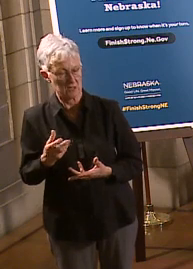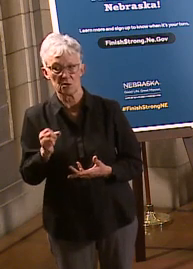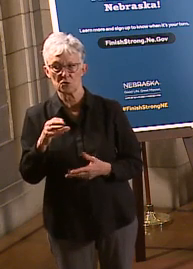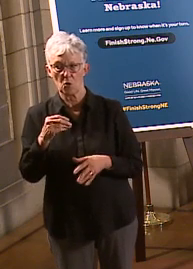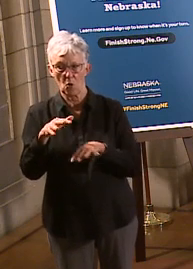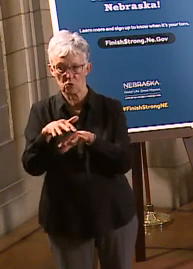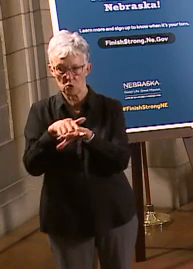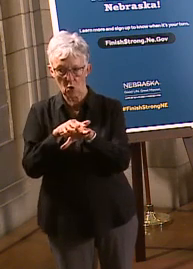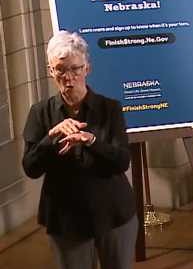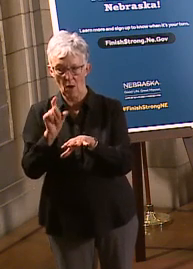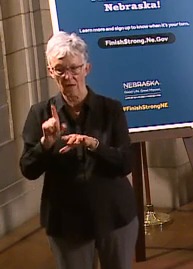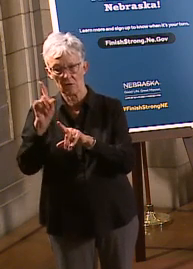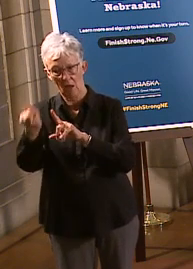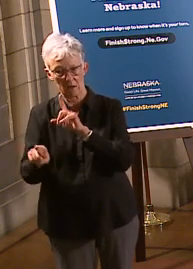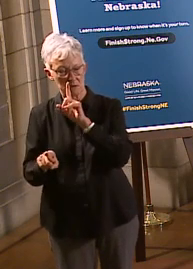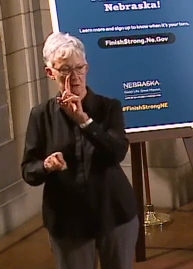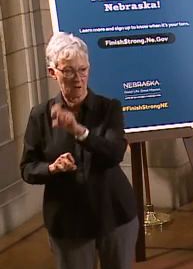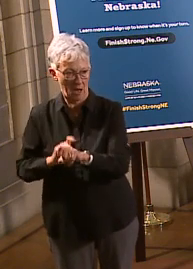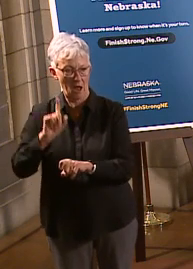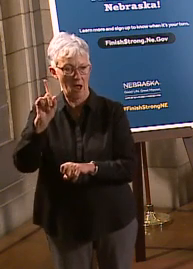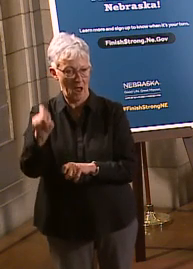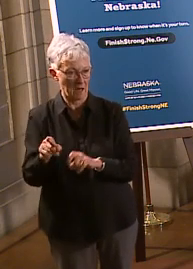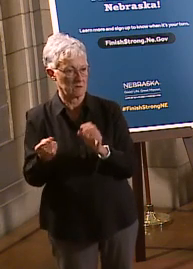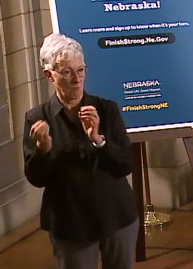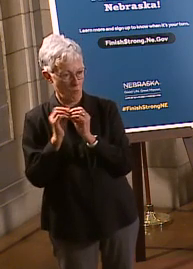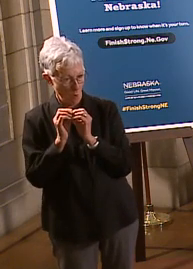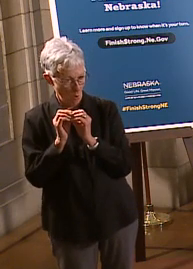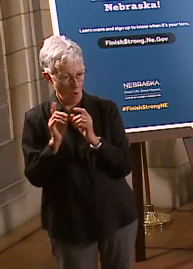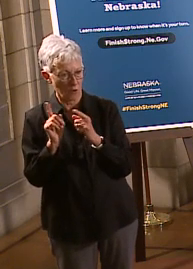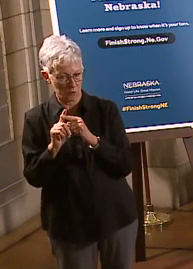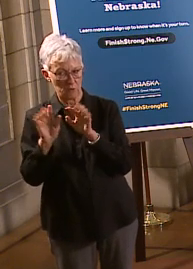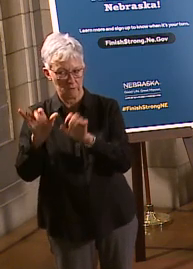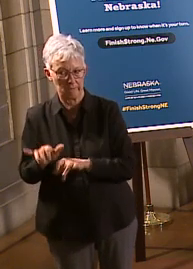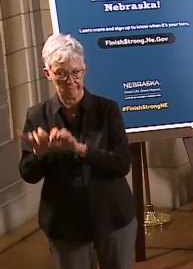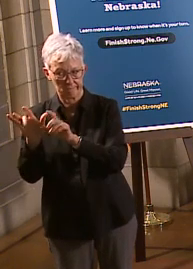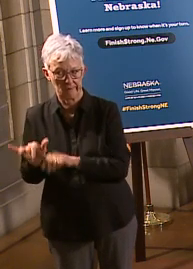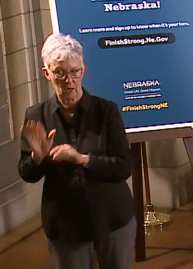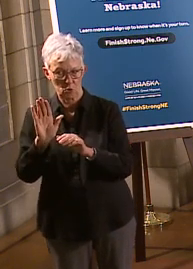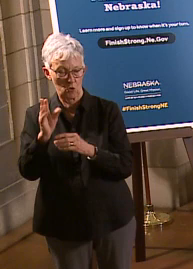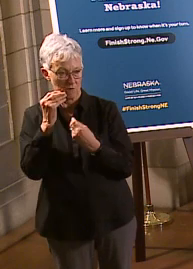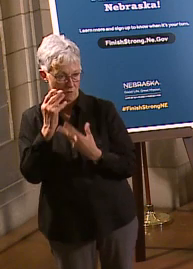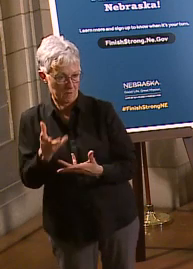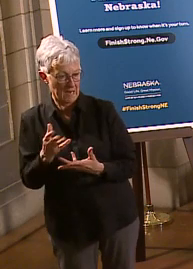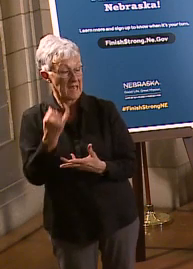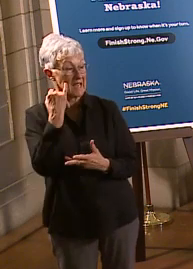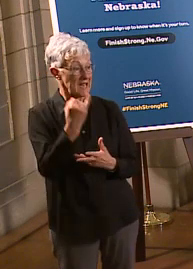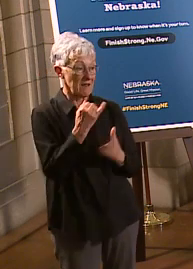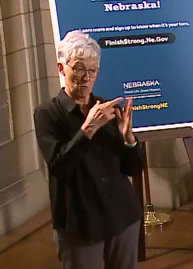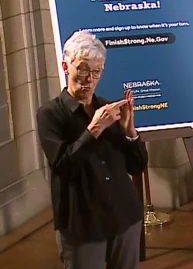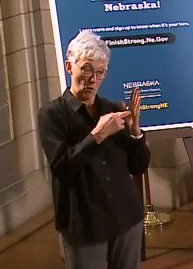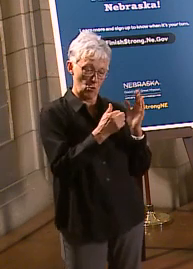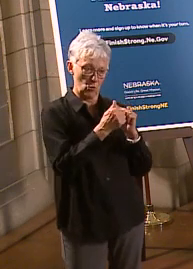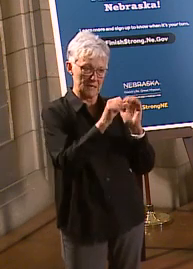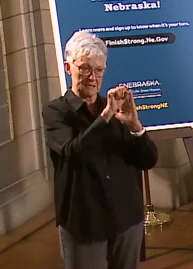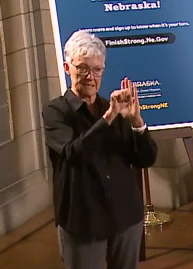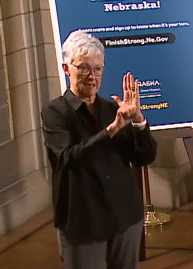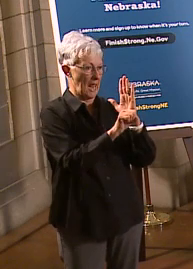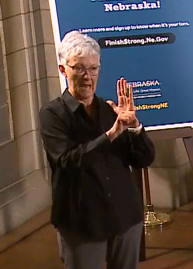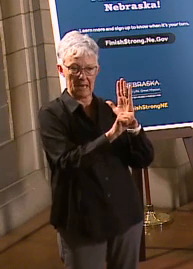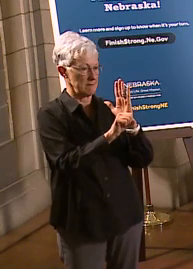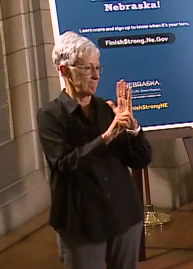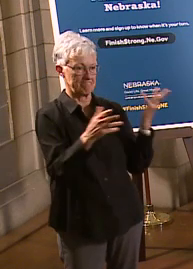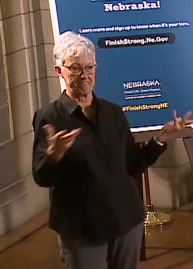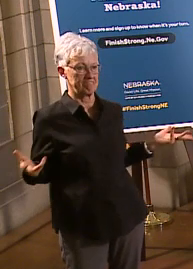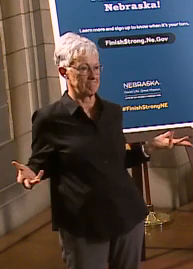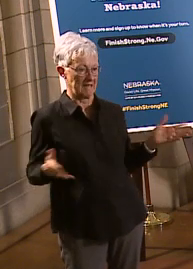process through, walking through the line down just a little bit to get that data entered. If you have already registered with the state, then it's very simple